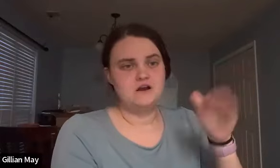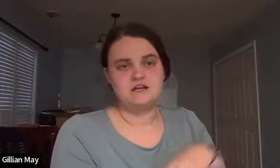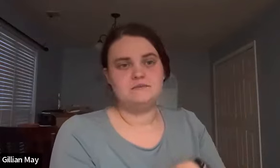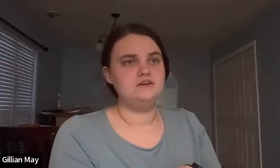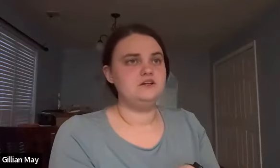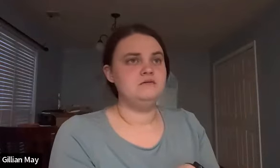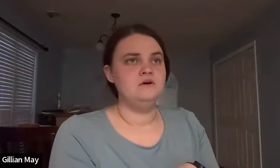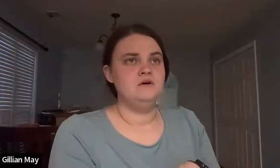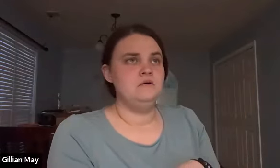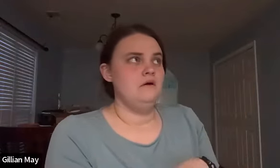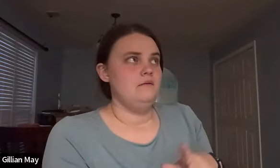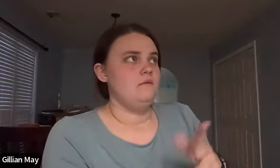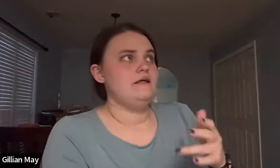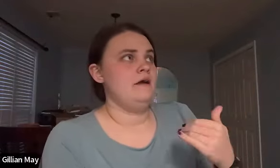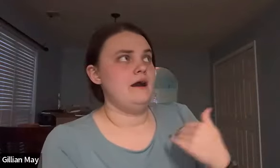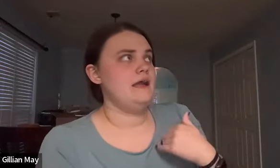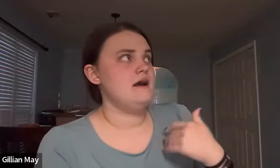talking about, well, I have